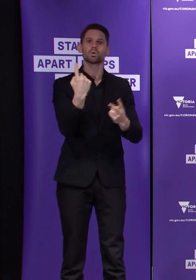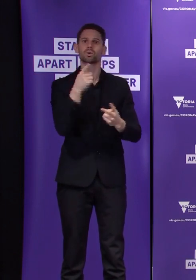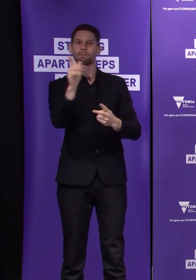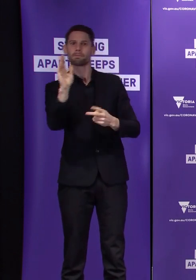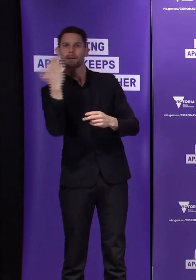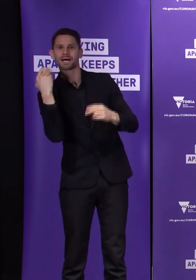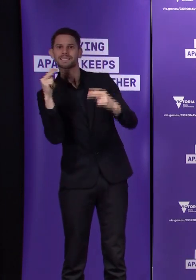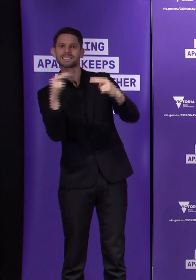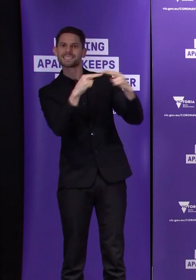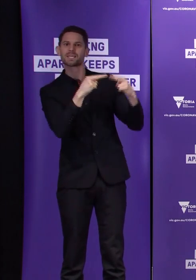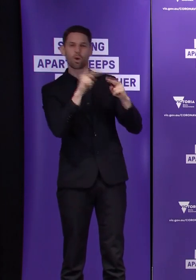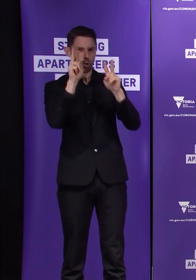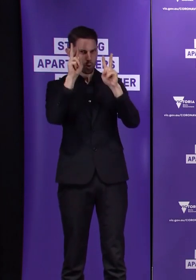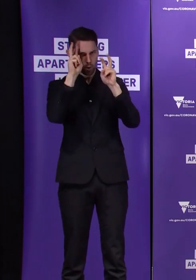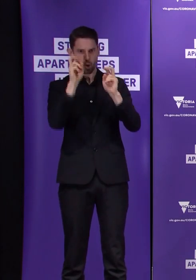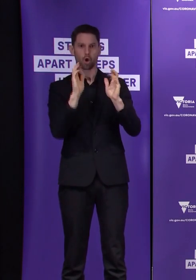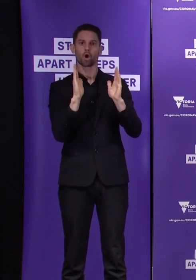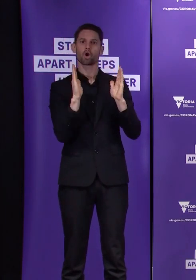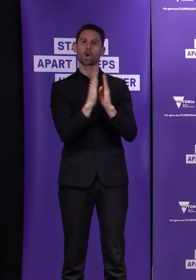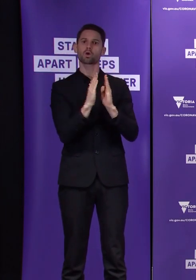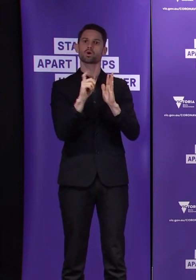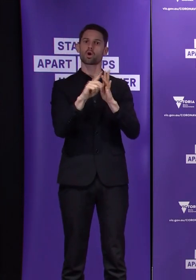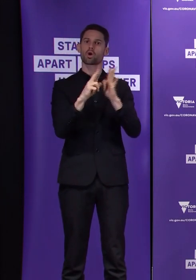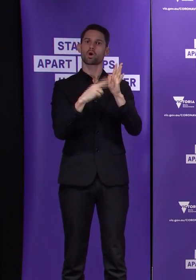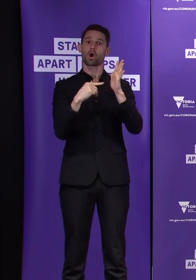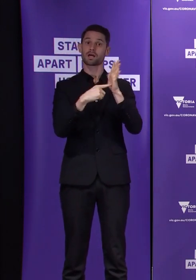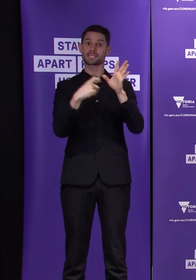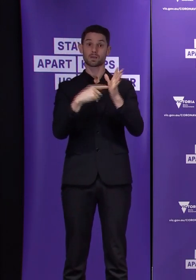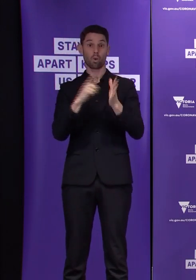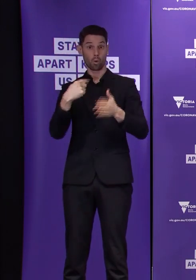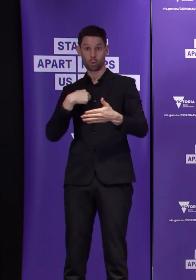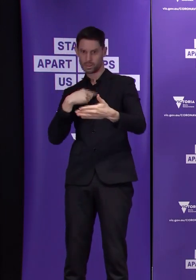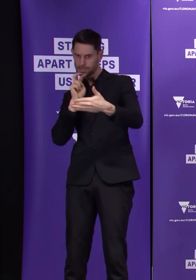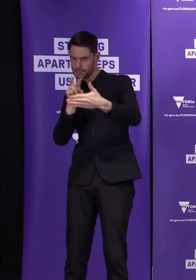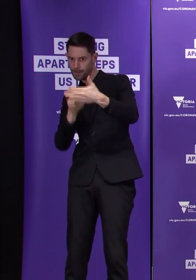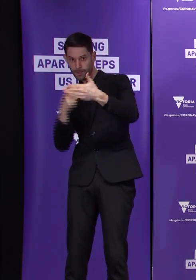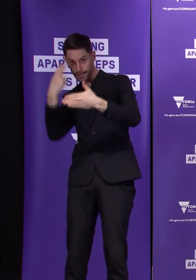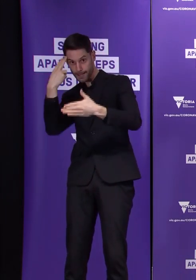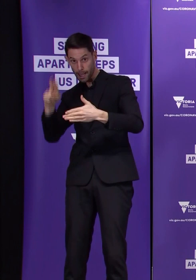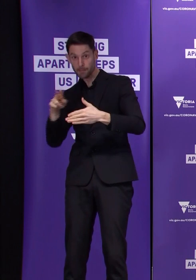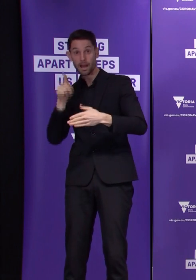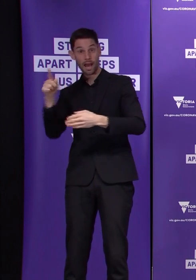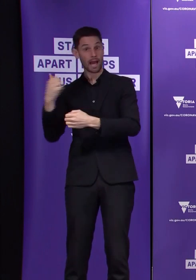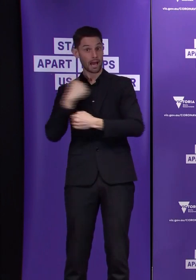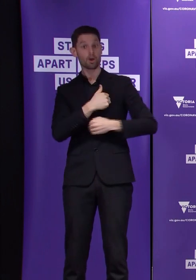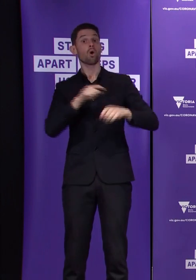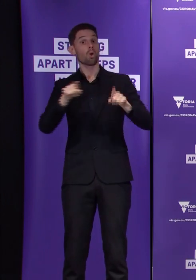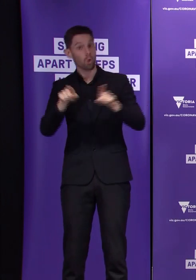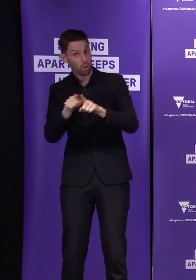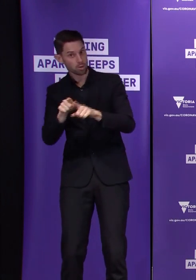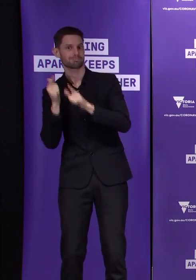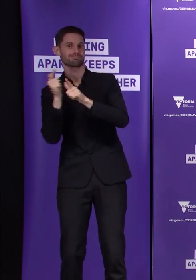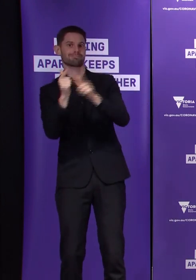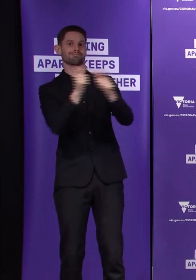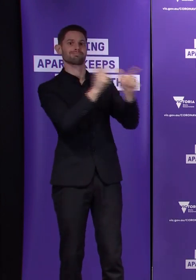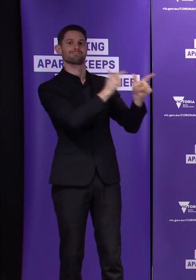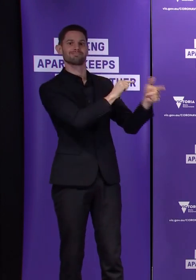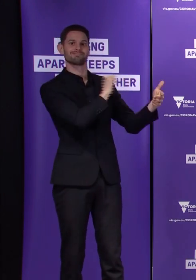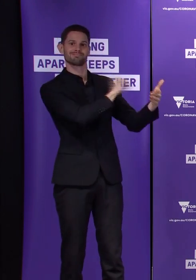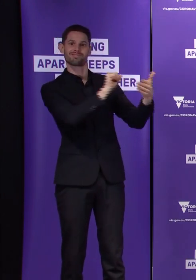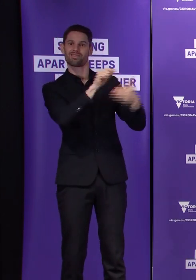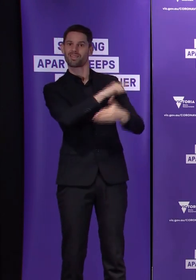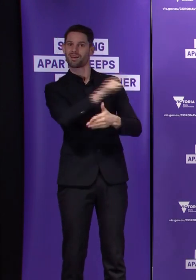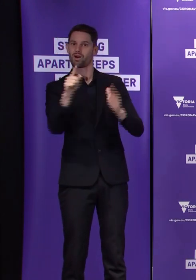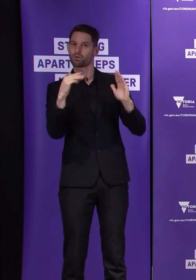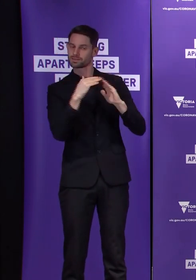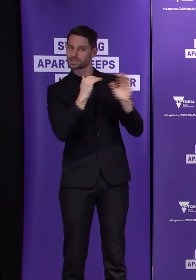of text, phone call, all of that work. So we're delivering against those nationally agreed benchmarks.